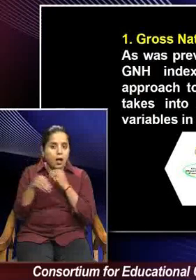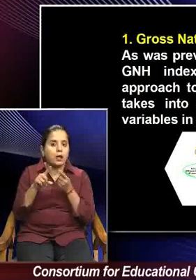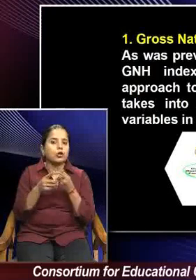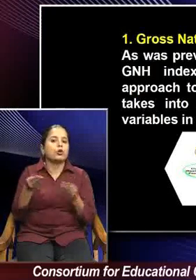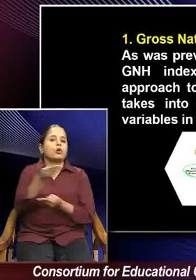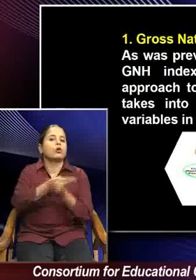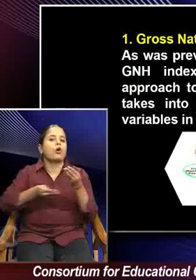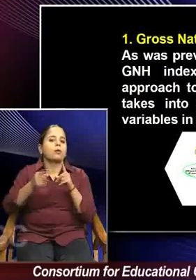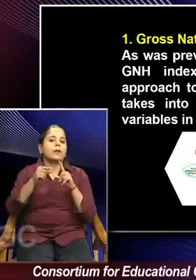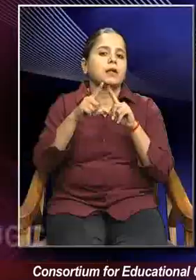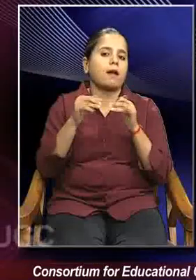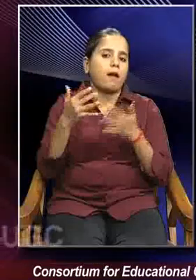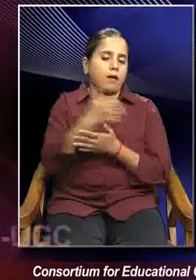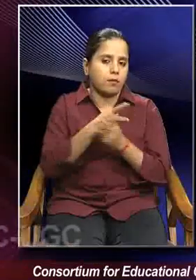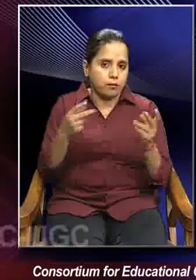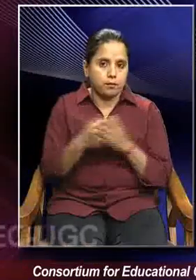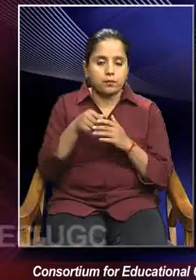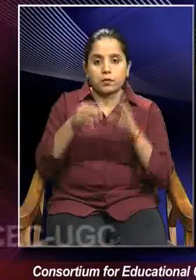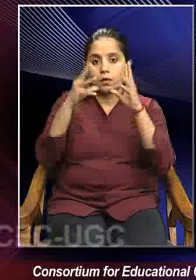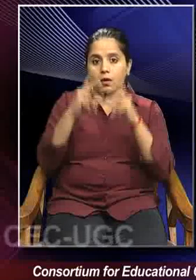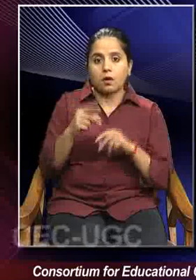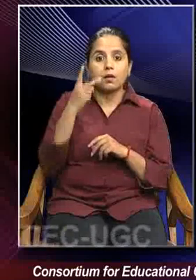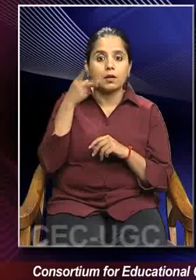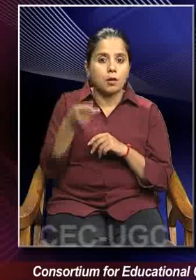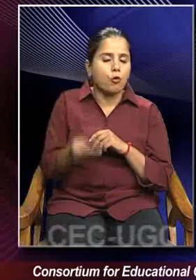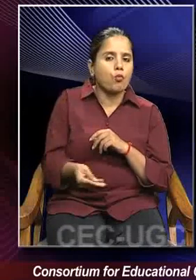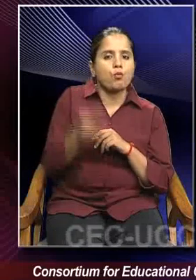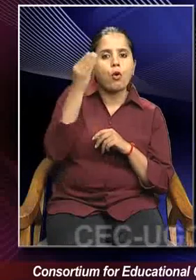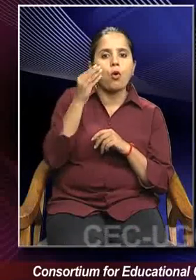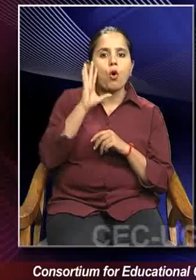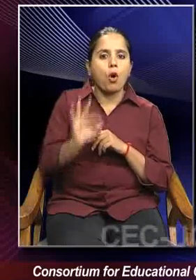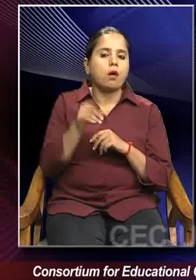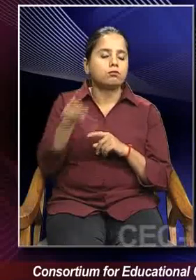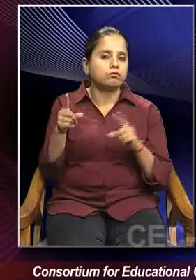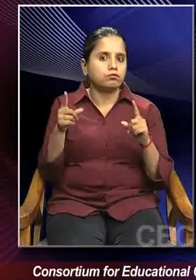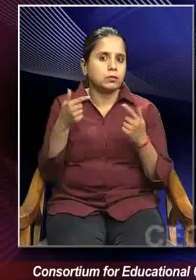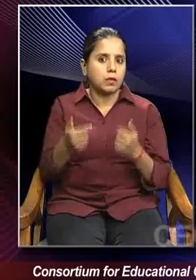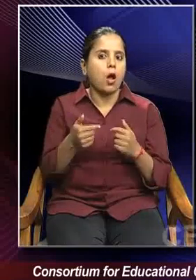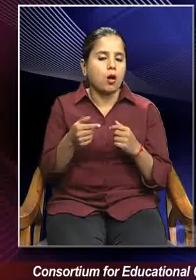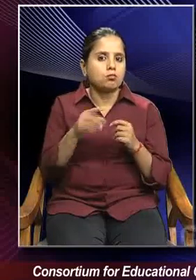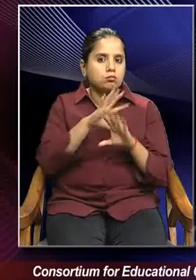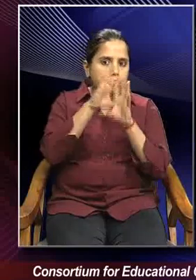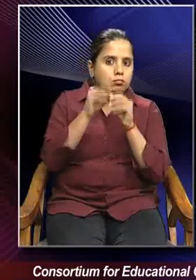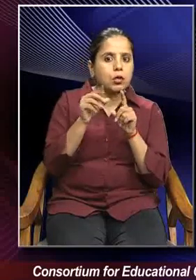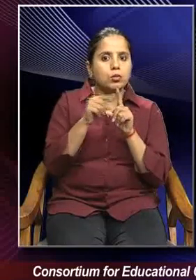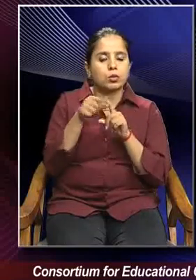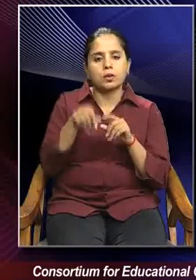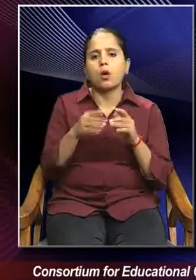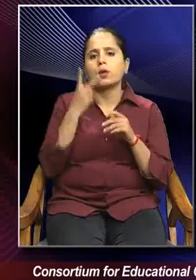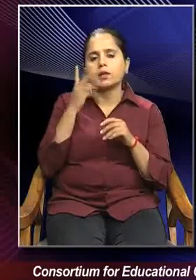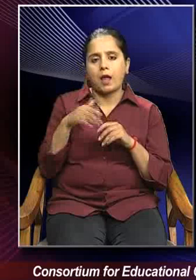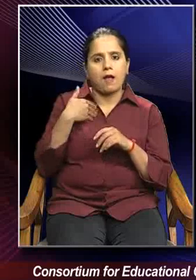economic data. So the measurement becomes more comprehensive. Then we have a